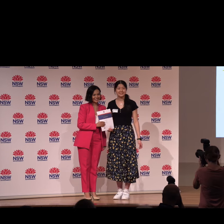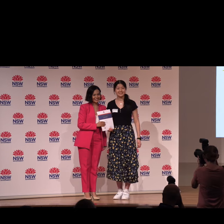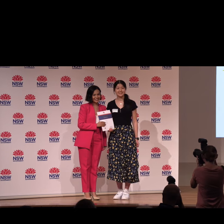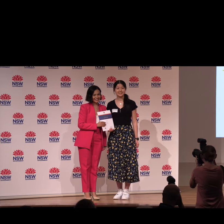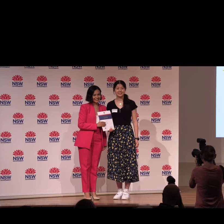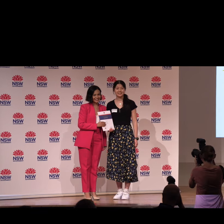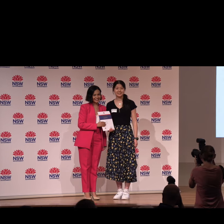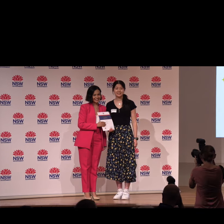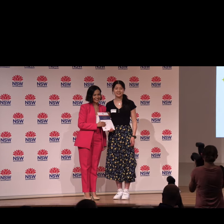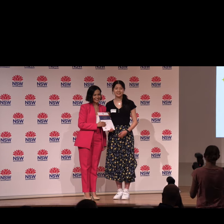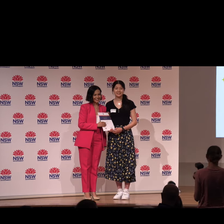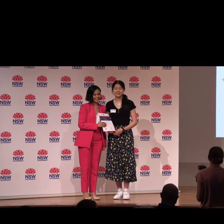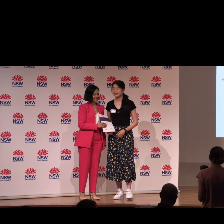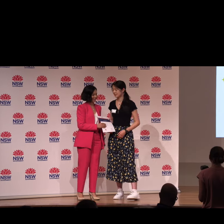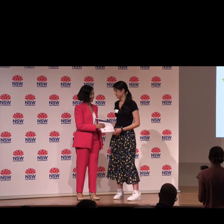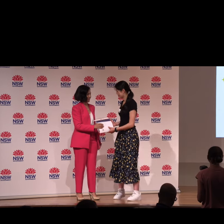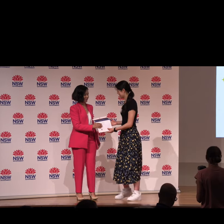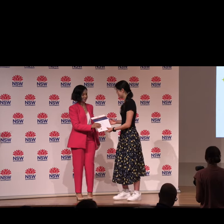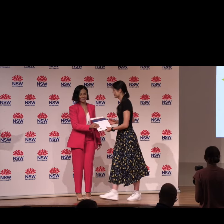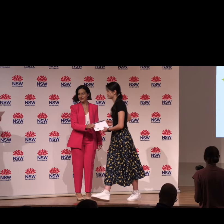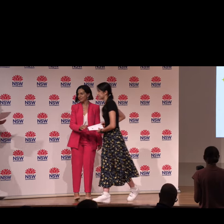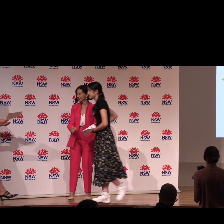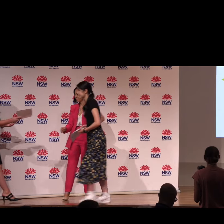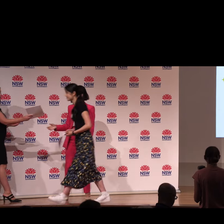Xavier Haynes, Scots All Saints College.